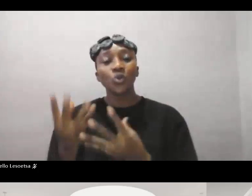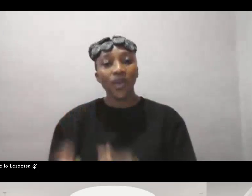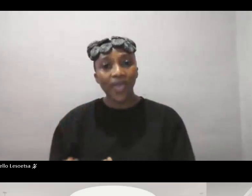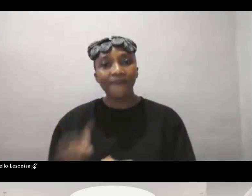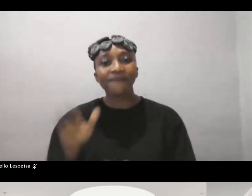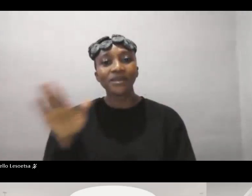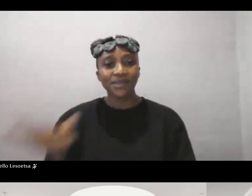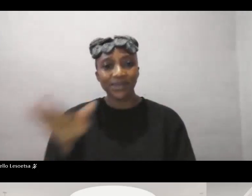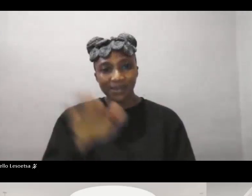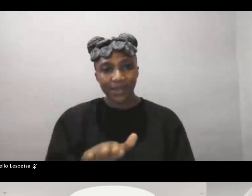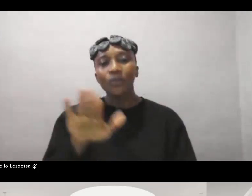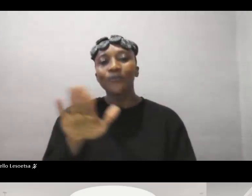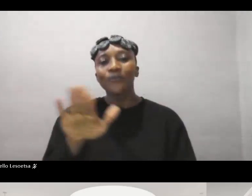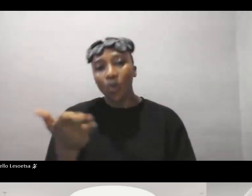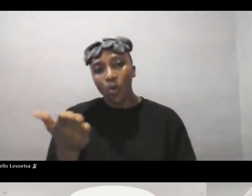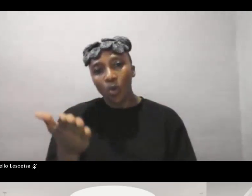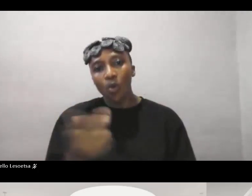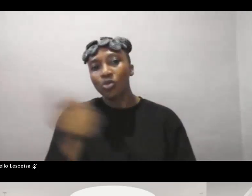or who have